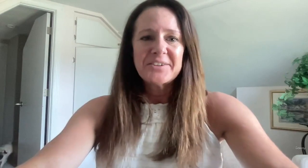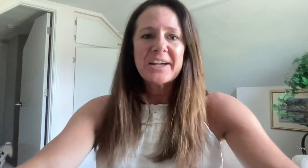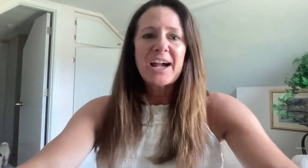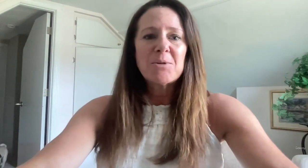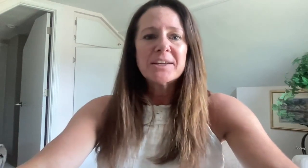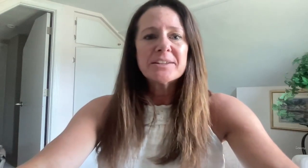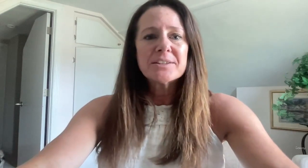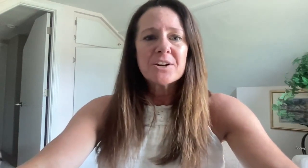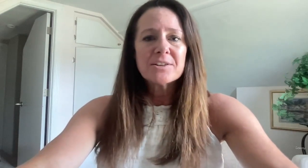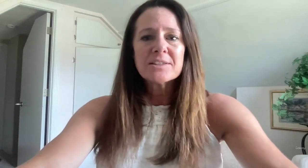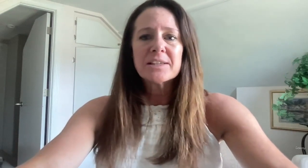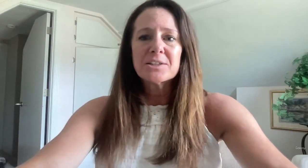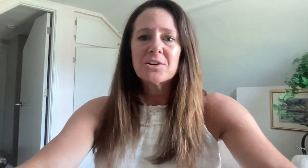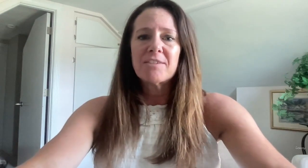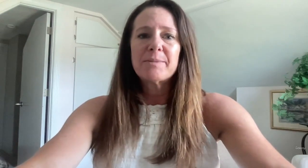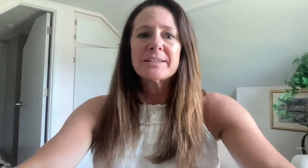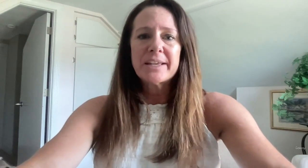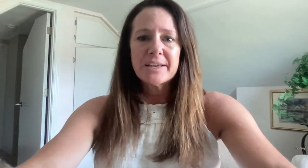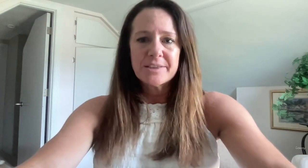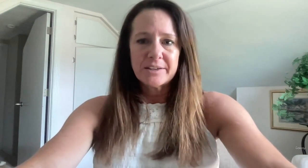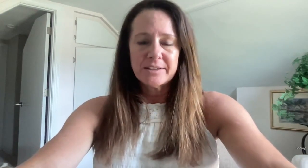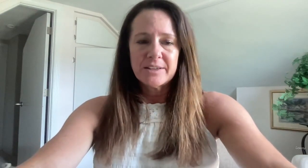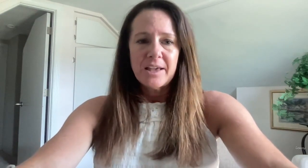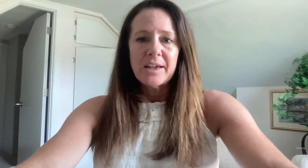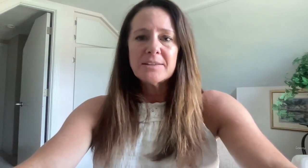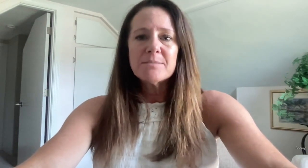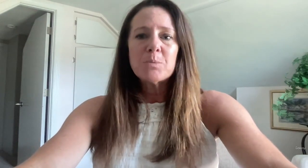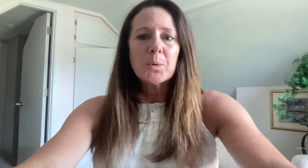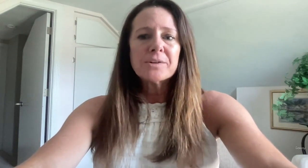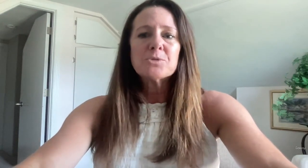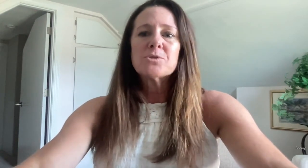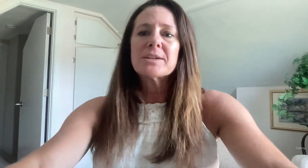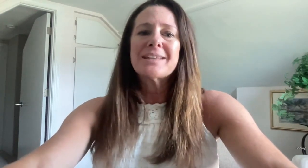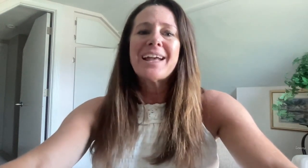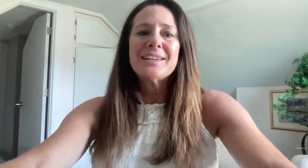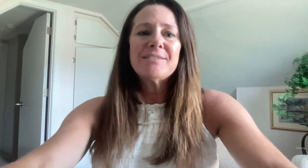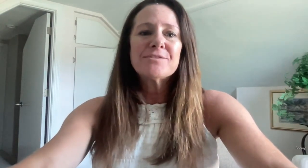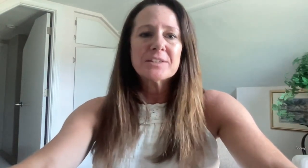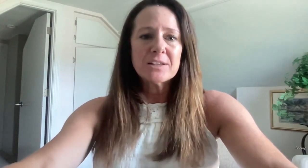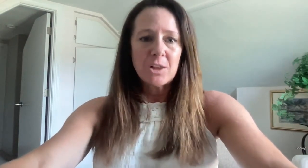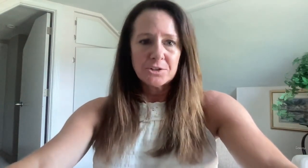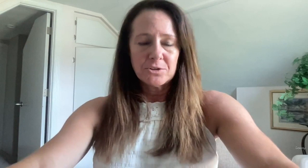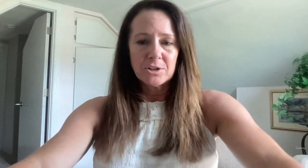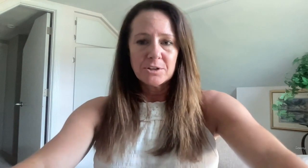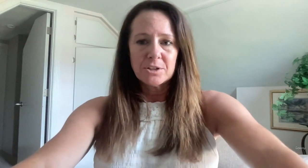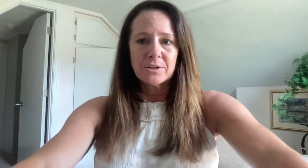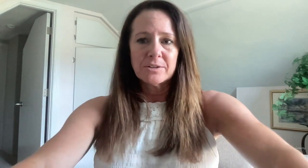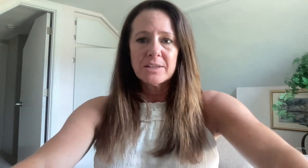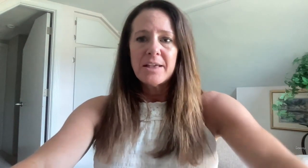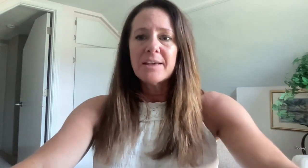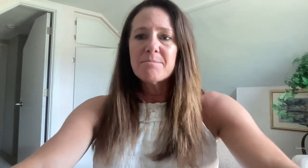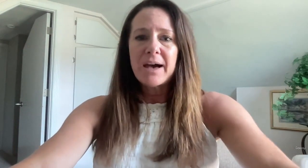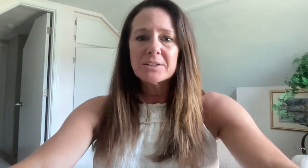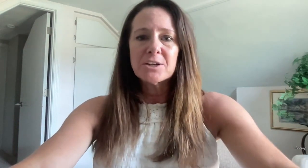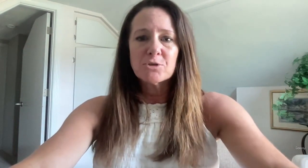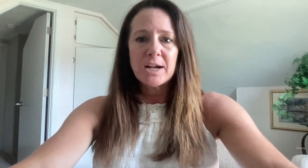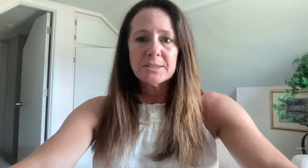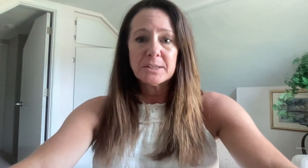Okay, I wanted to start this lesson off by saying this. It's important to address any physiological concerns impacting your child's